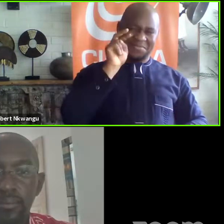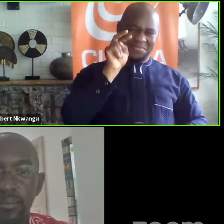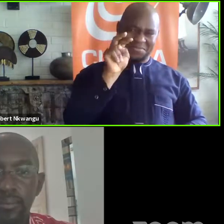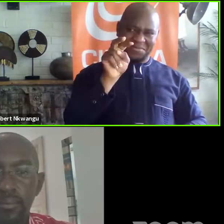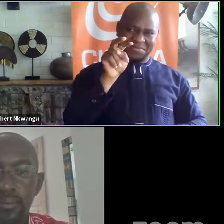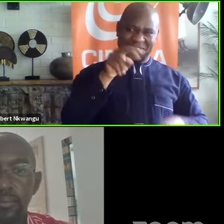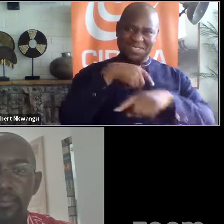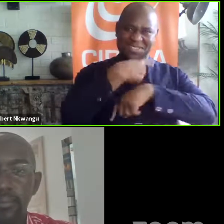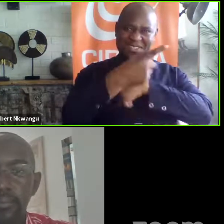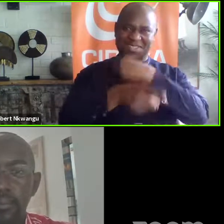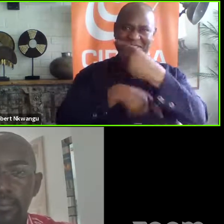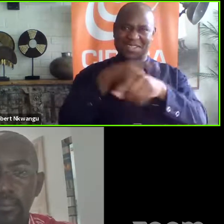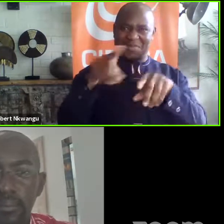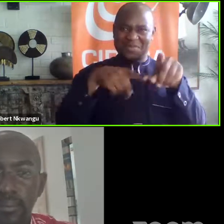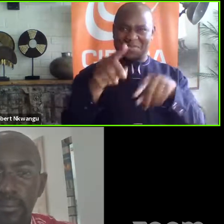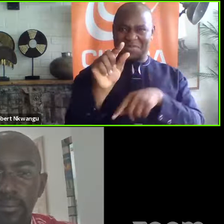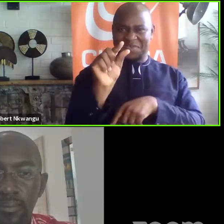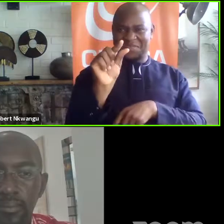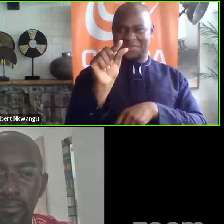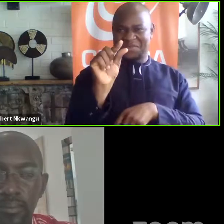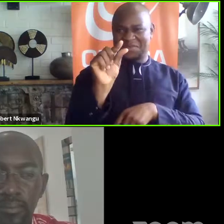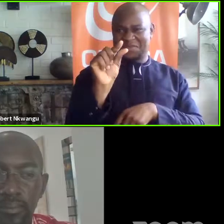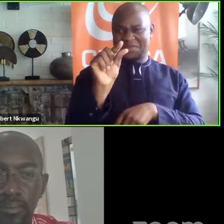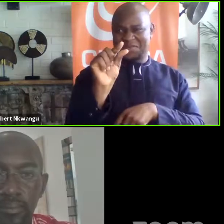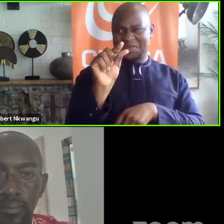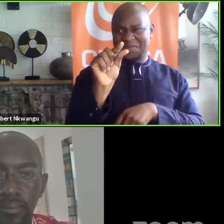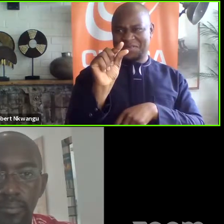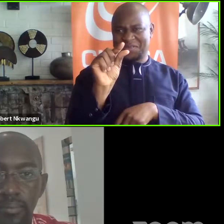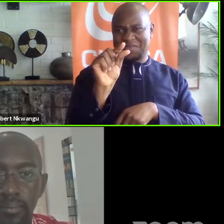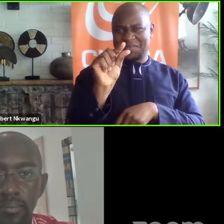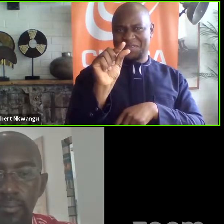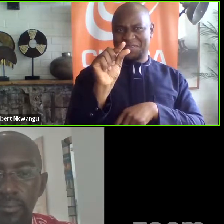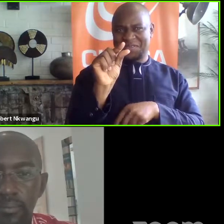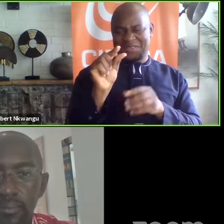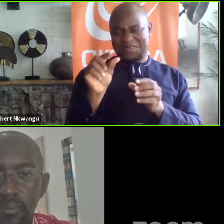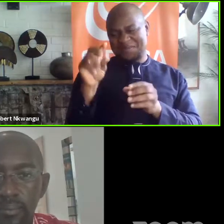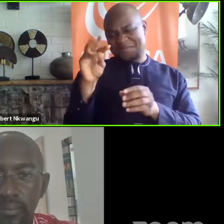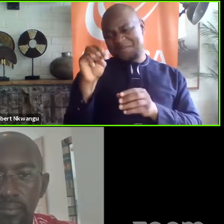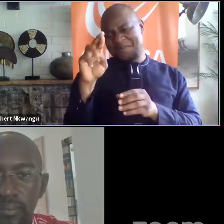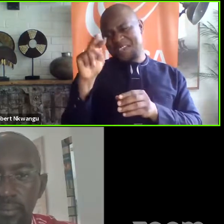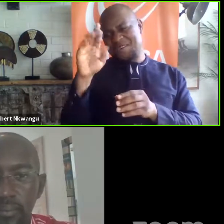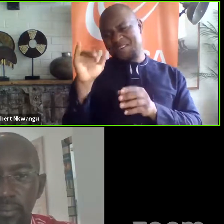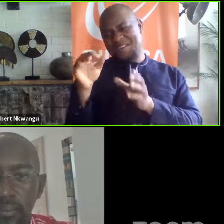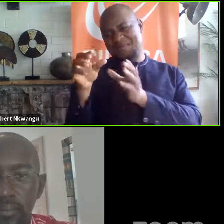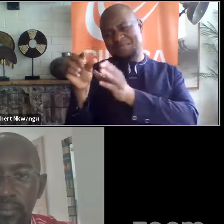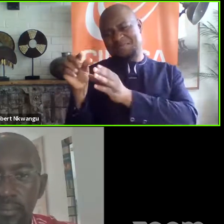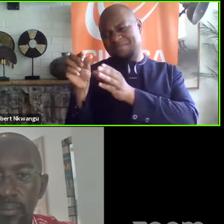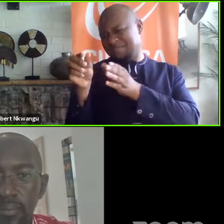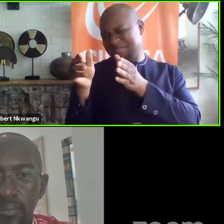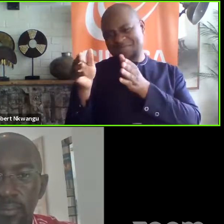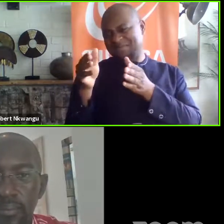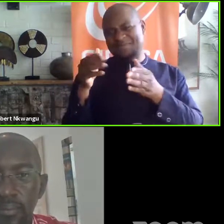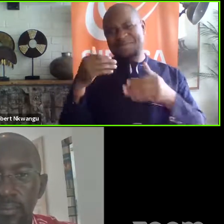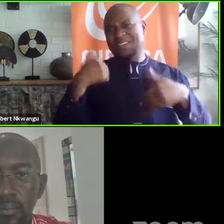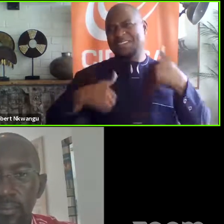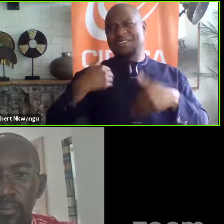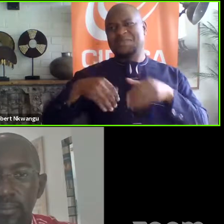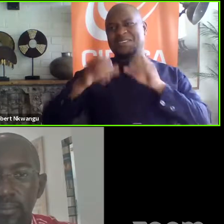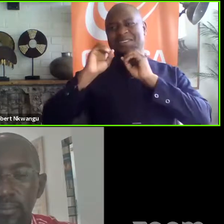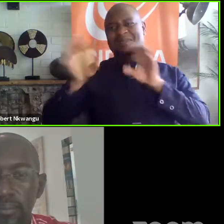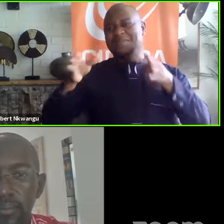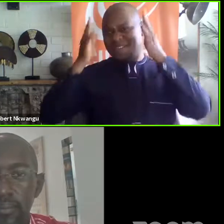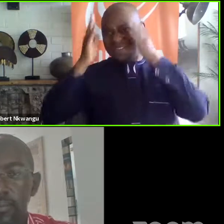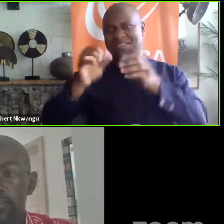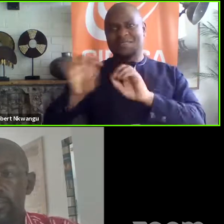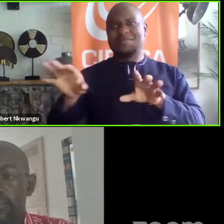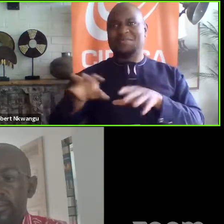of these entities are profit-oriented. When you look at deaf persons, they may look at us as a minority